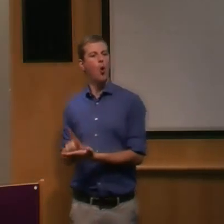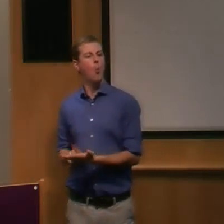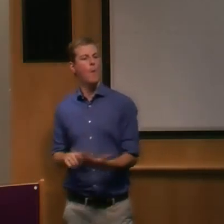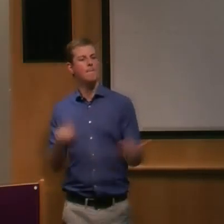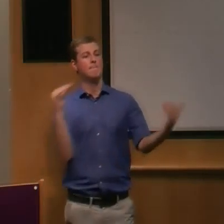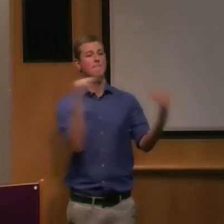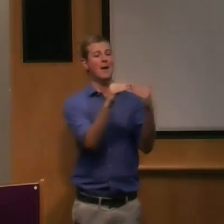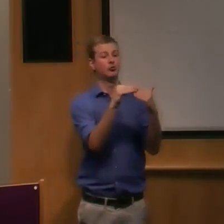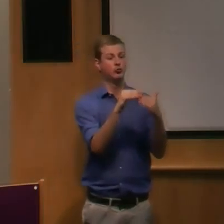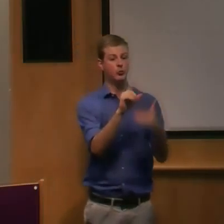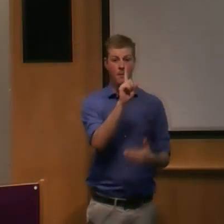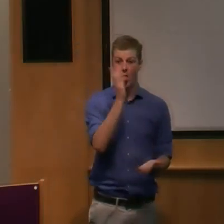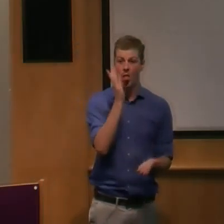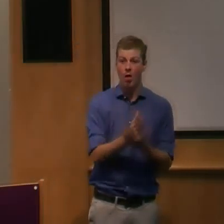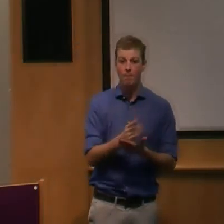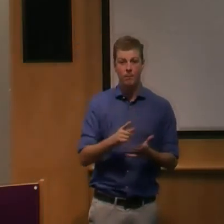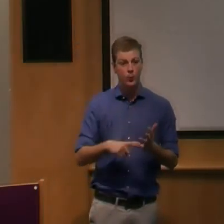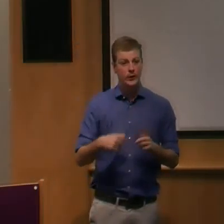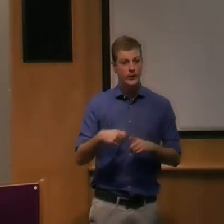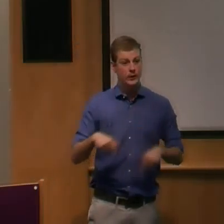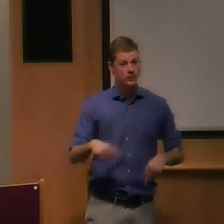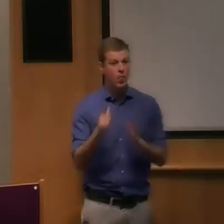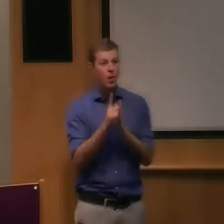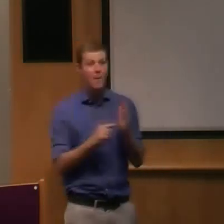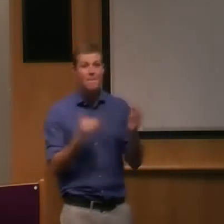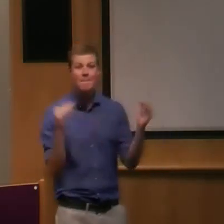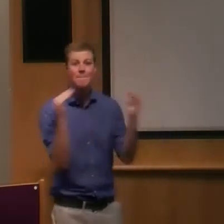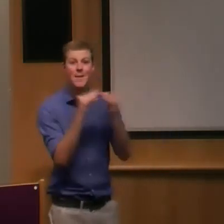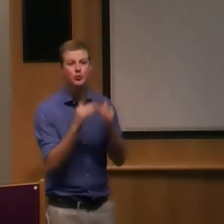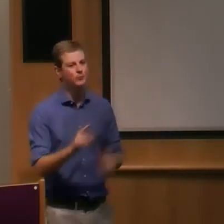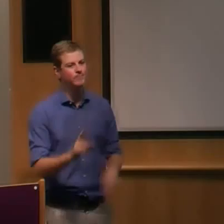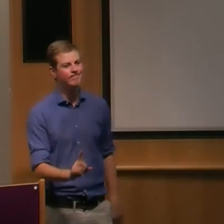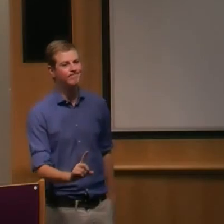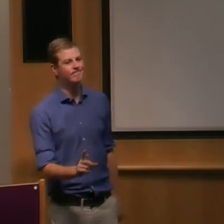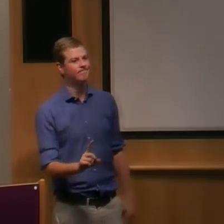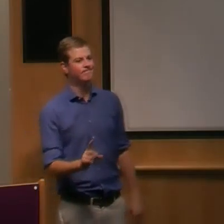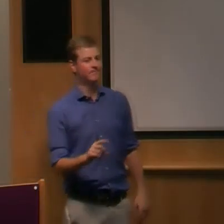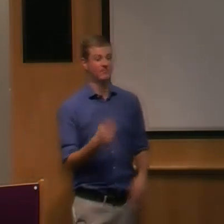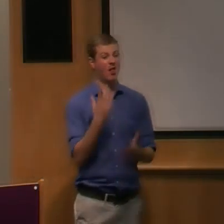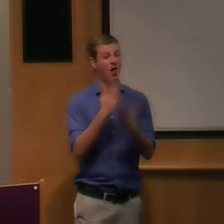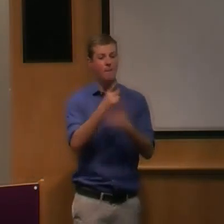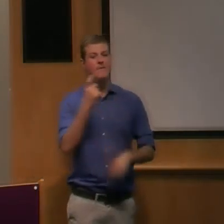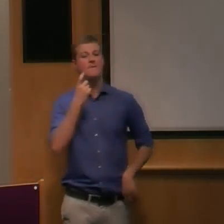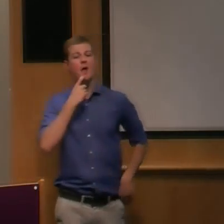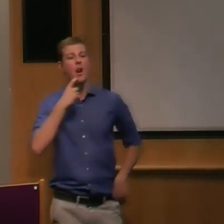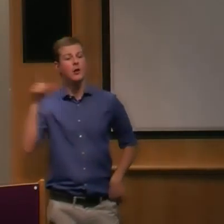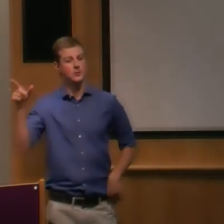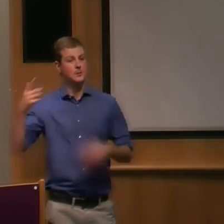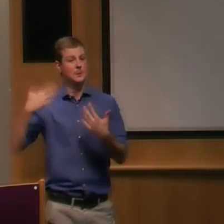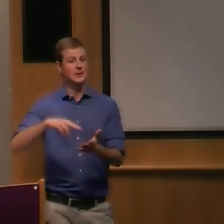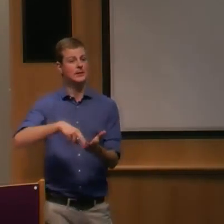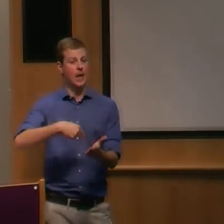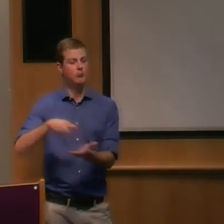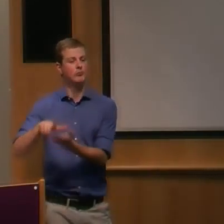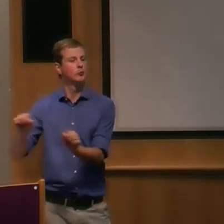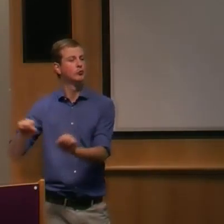And it means then that we can mount all rules in the United Kingdom to the UN Convention, but that hasn't happened in the